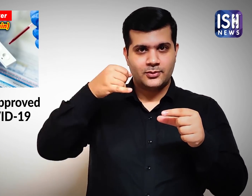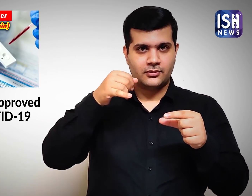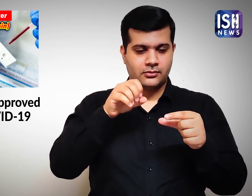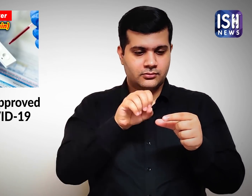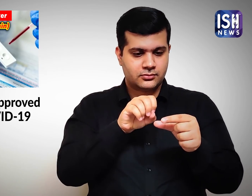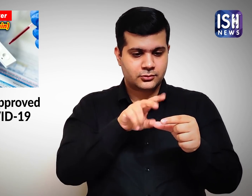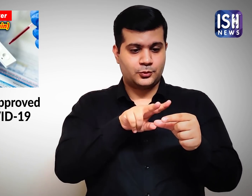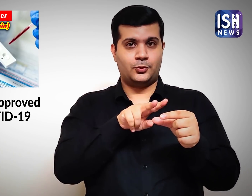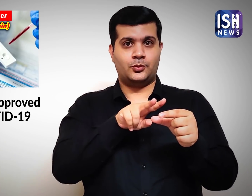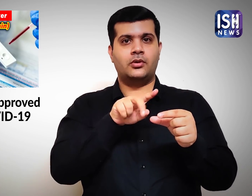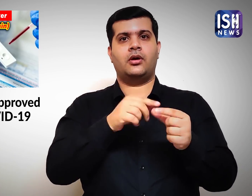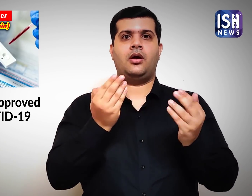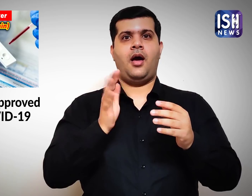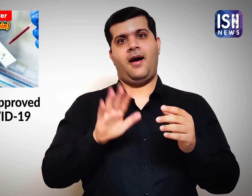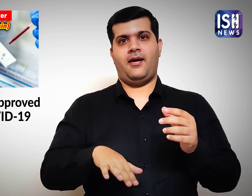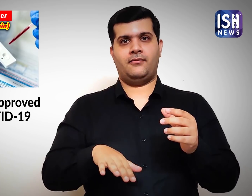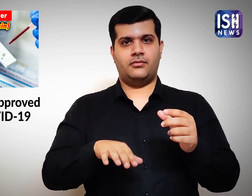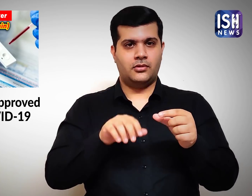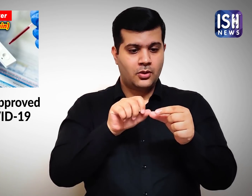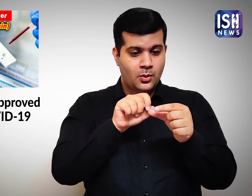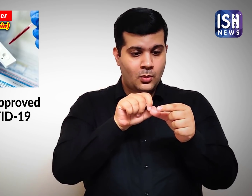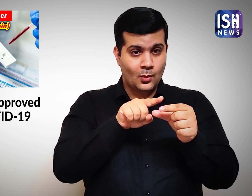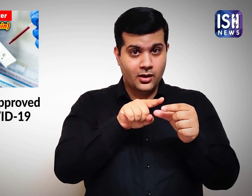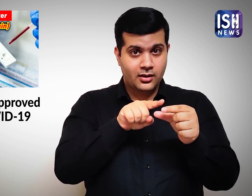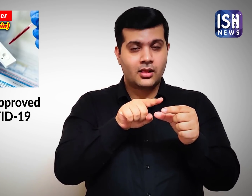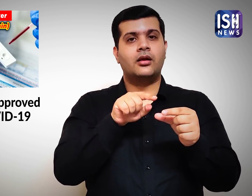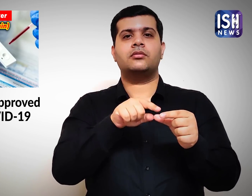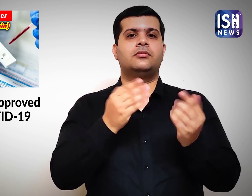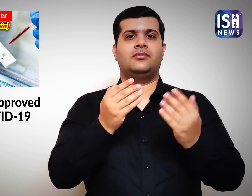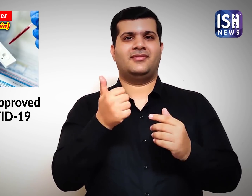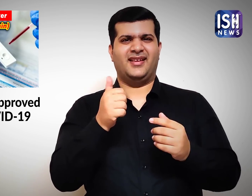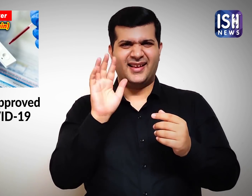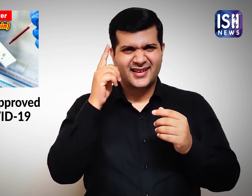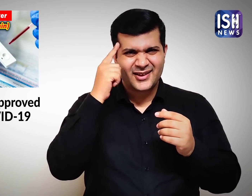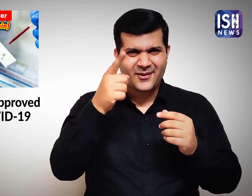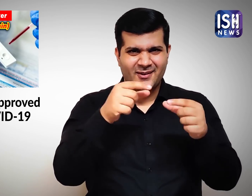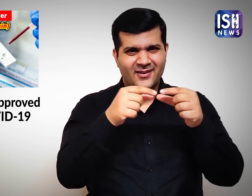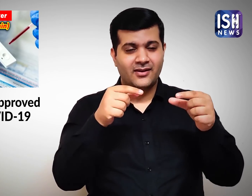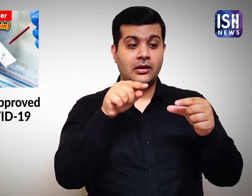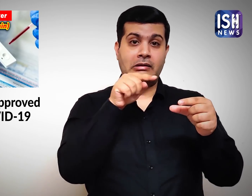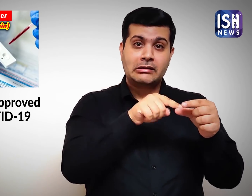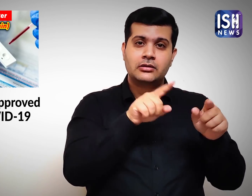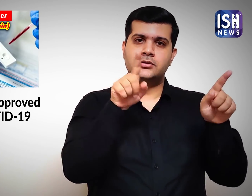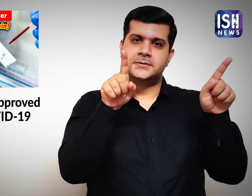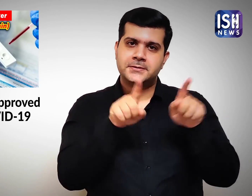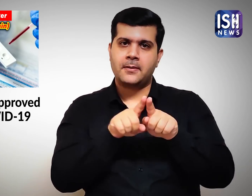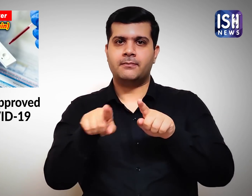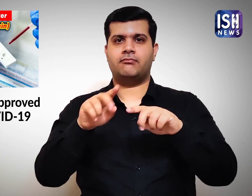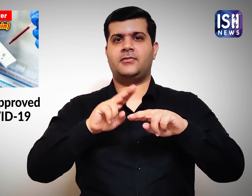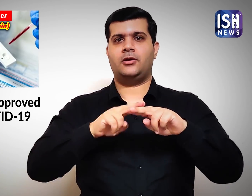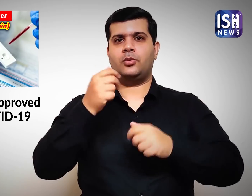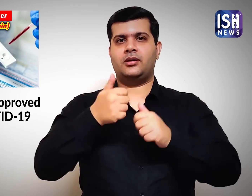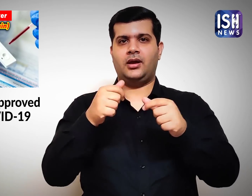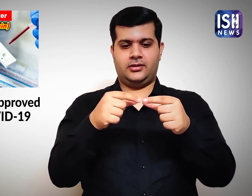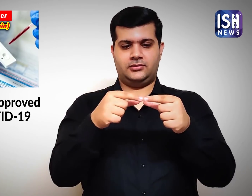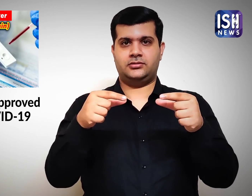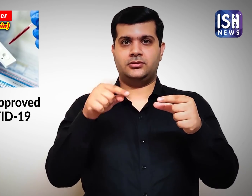A urine sample is placed on the pregnancy test strip which reveals whether the woman is pregnant or not. In the test, a patient's